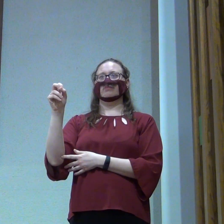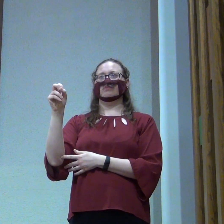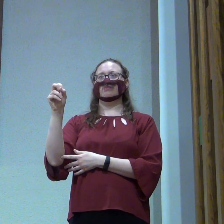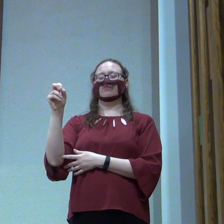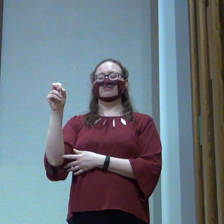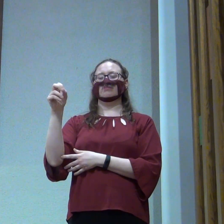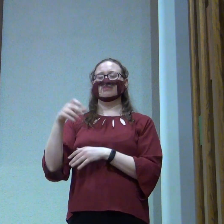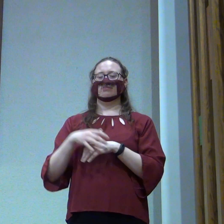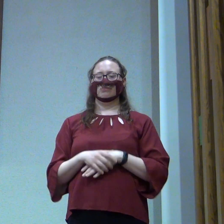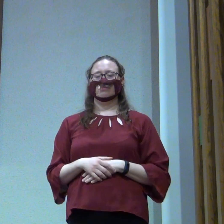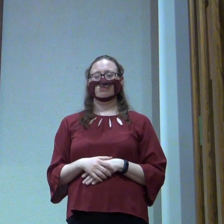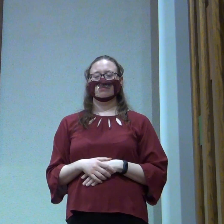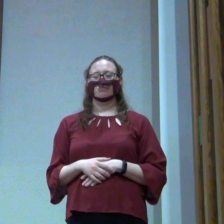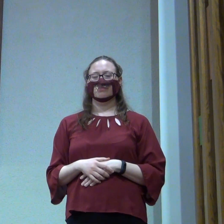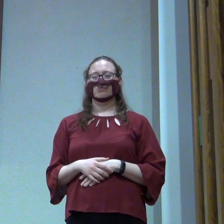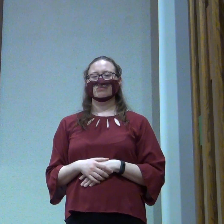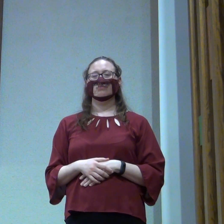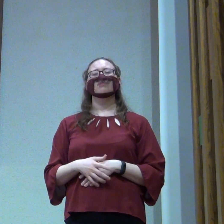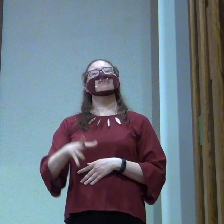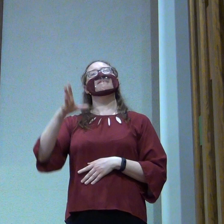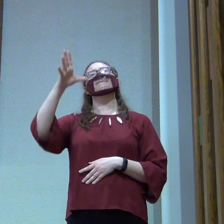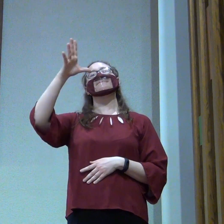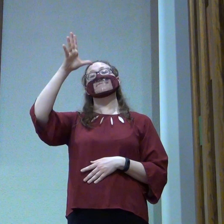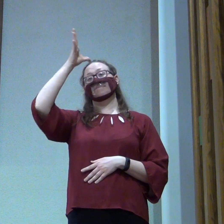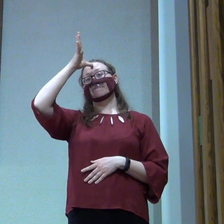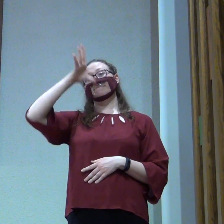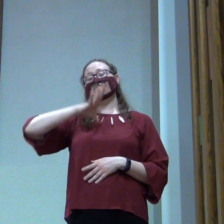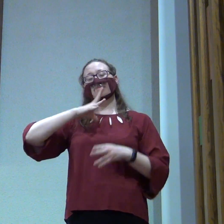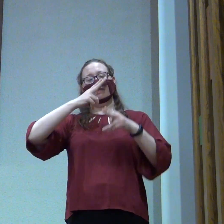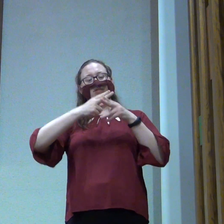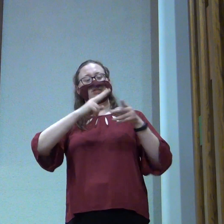50. Now, there was a man named Joseph,